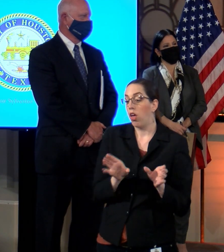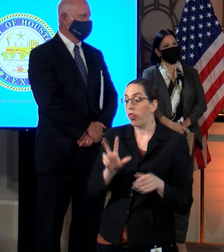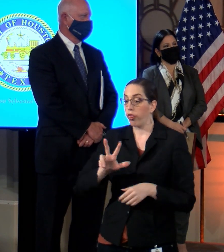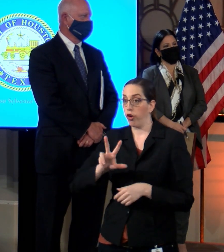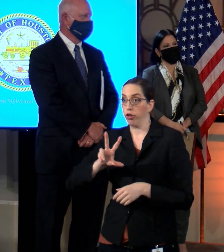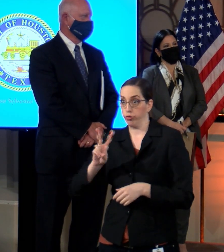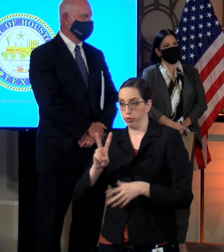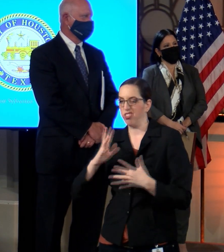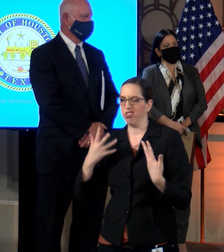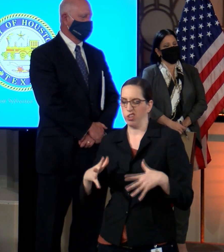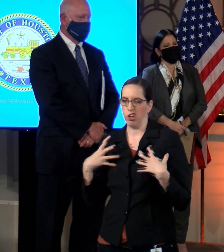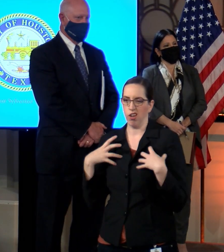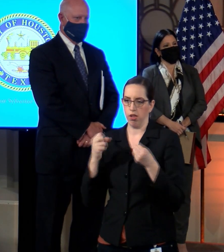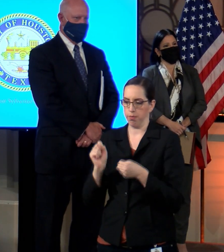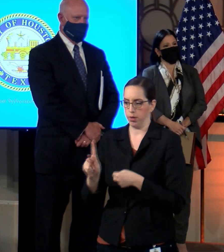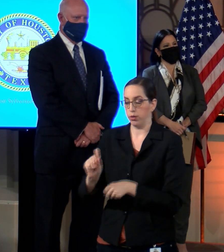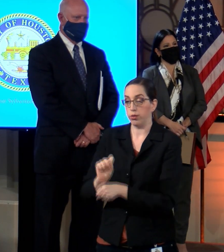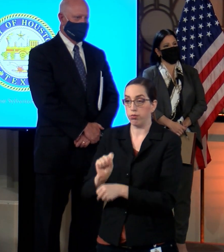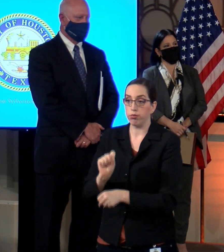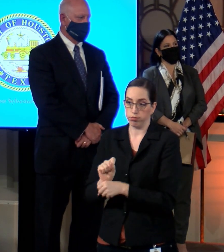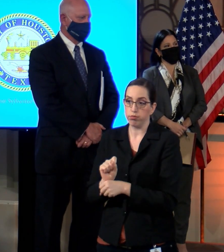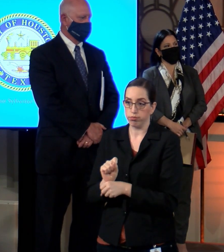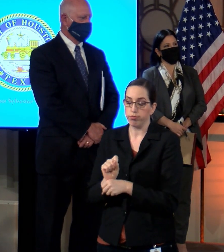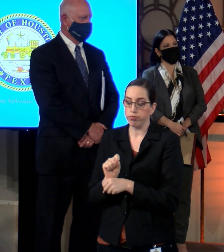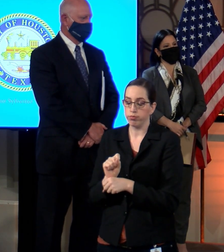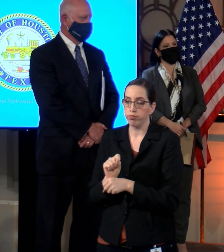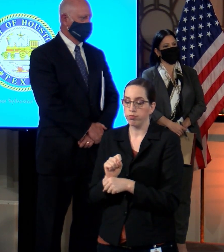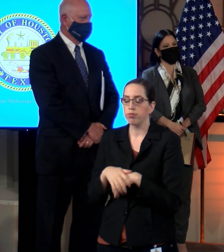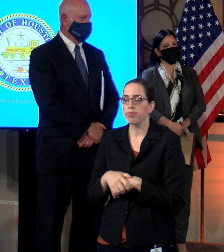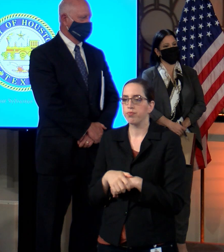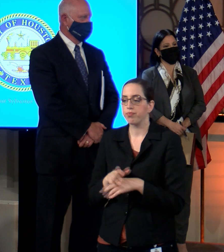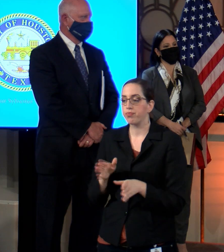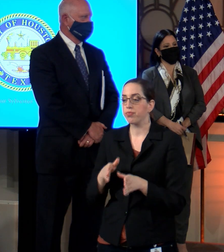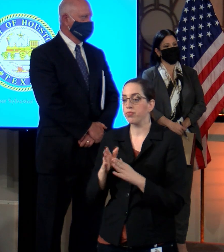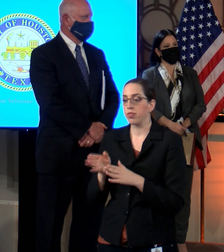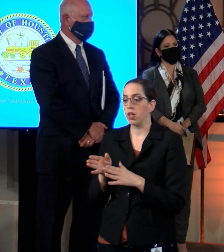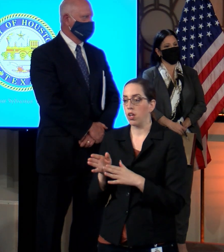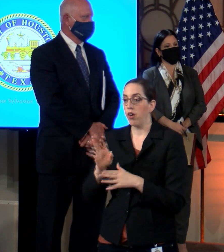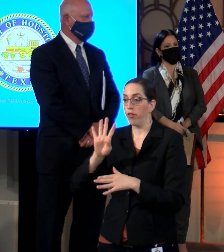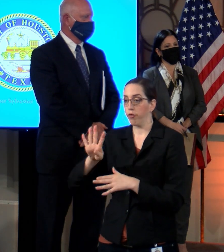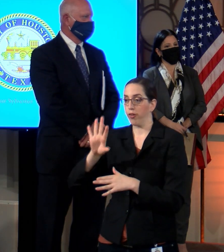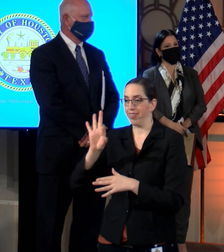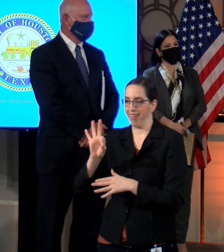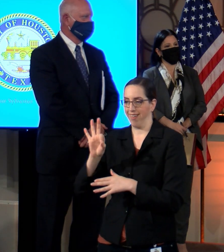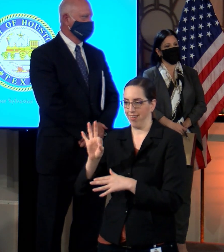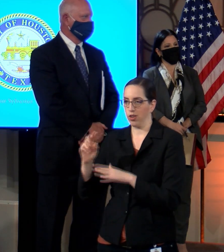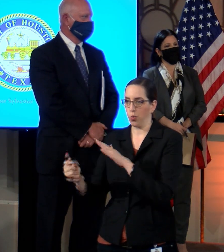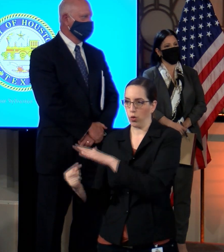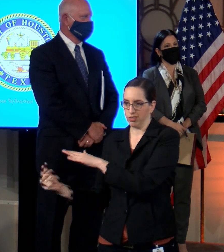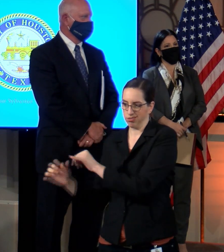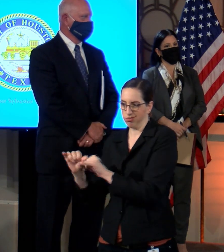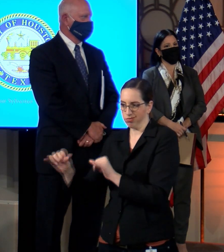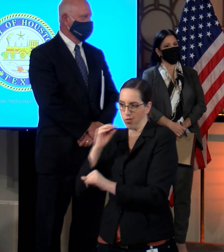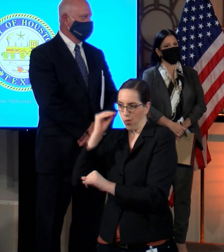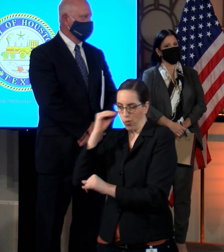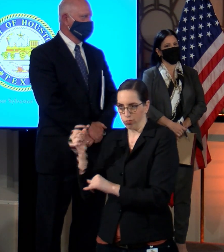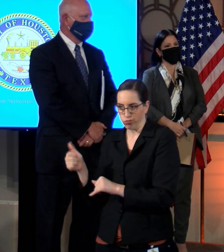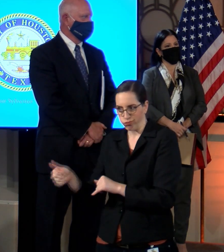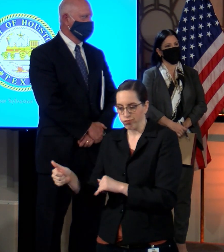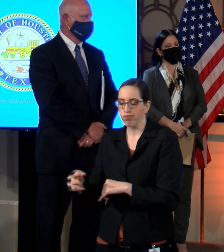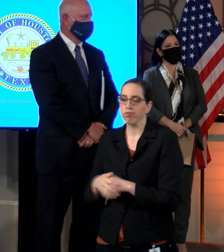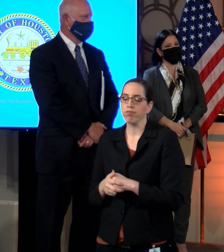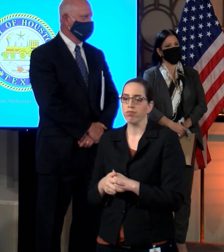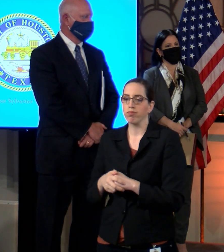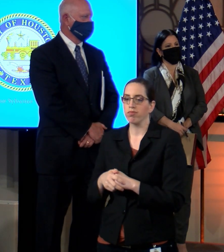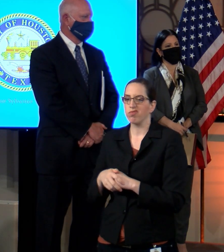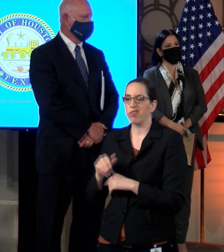32 have returned to work. We have 49 members that are in quarantine,